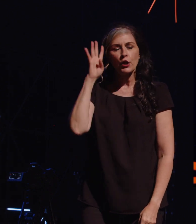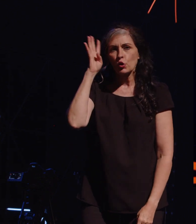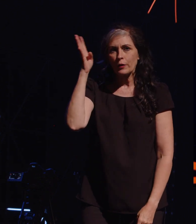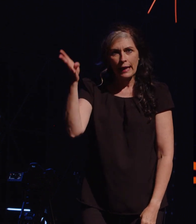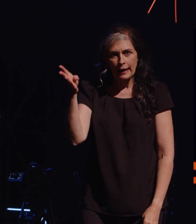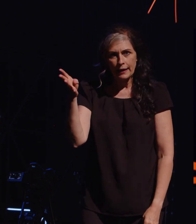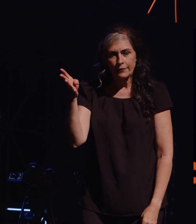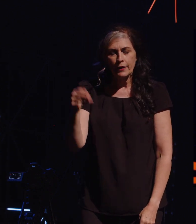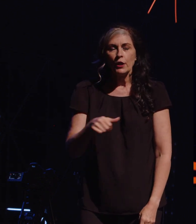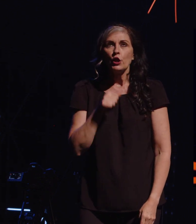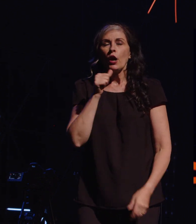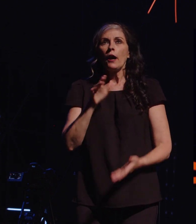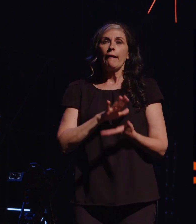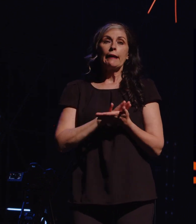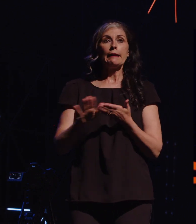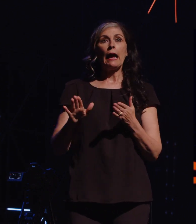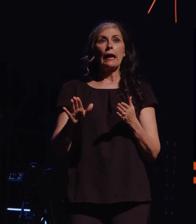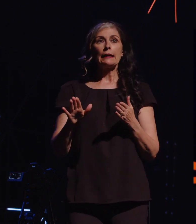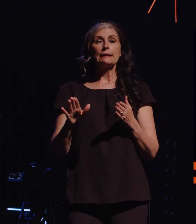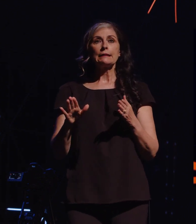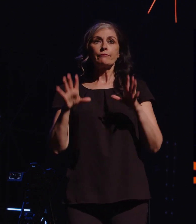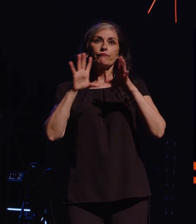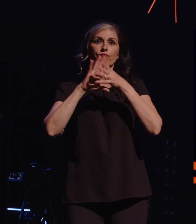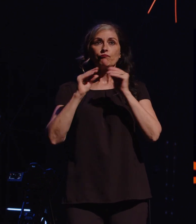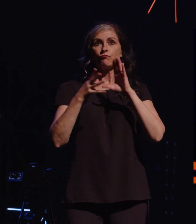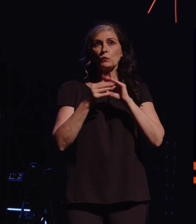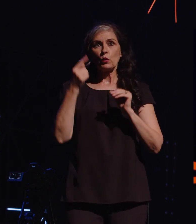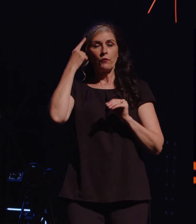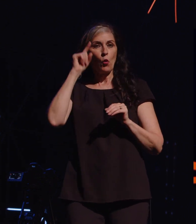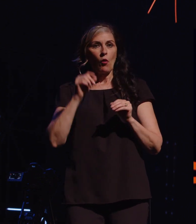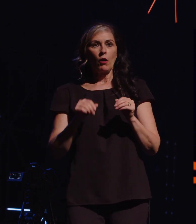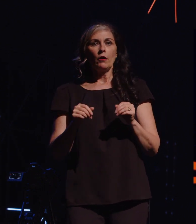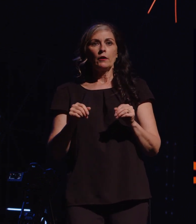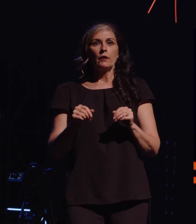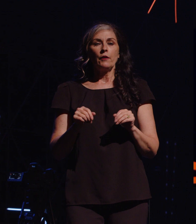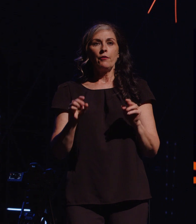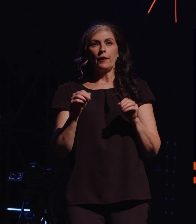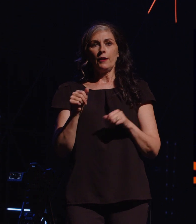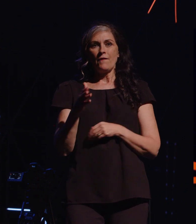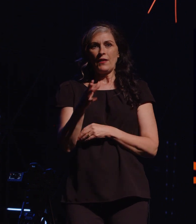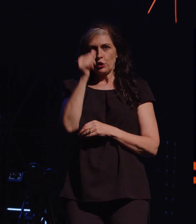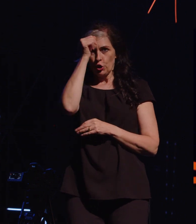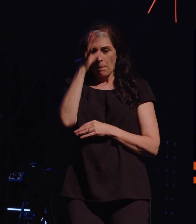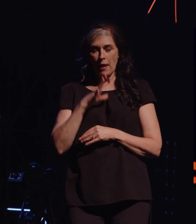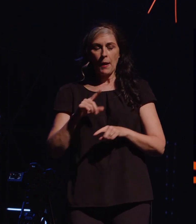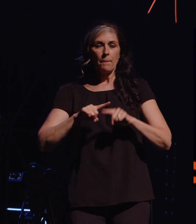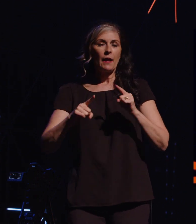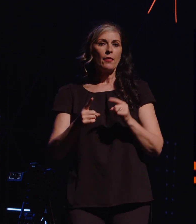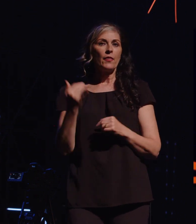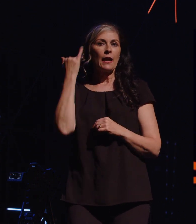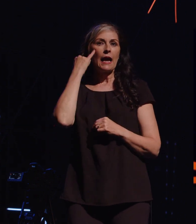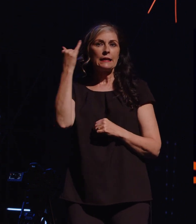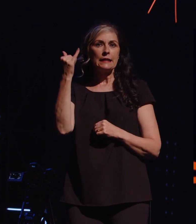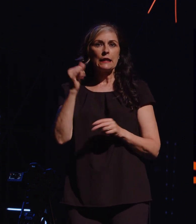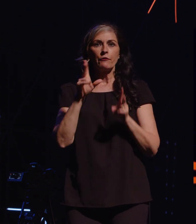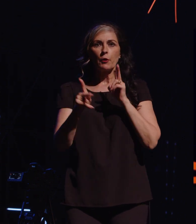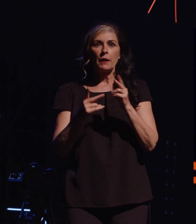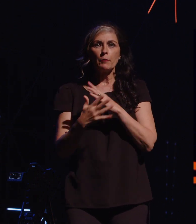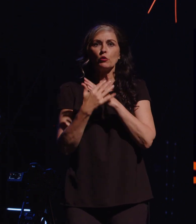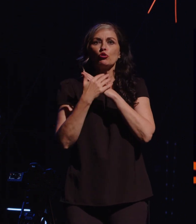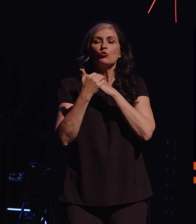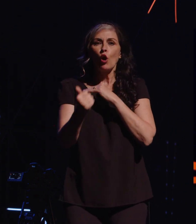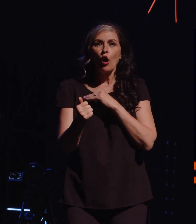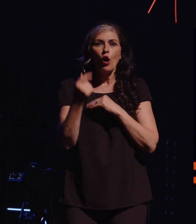wasn't just a nice little analogy for the fishermen. However, the idea of God calling persons to fish for